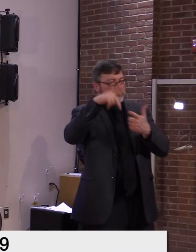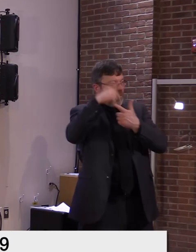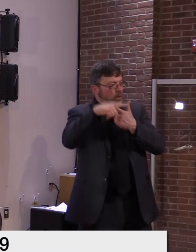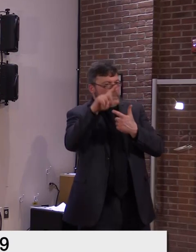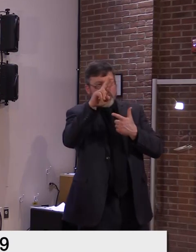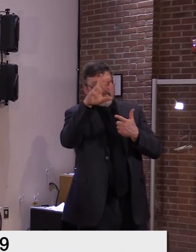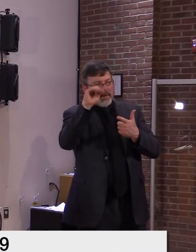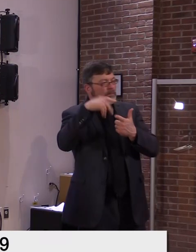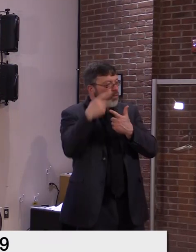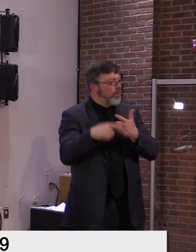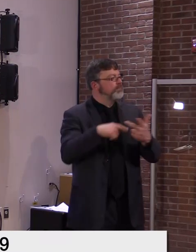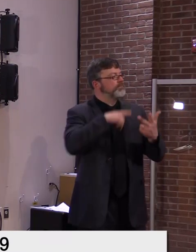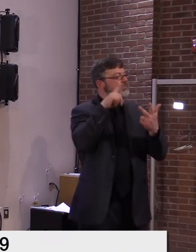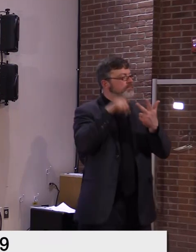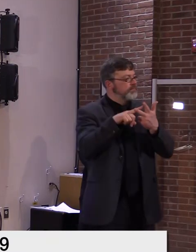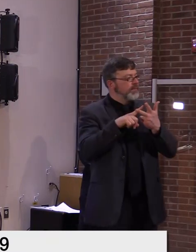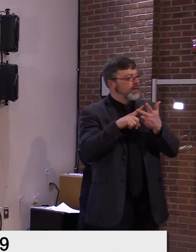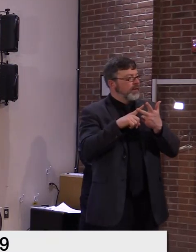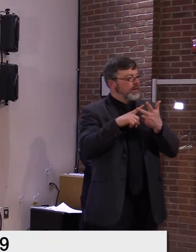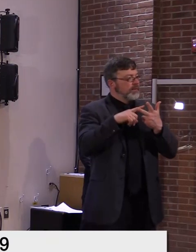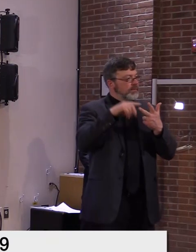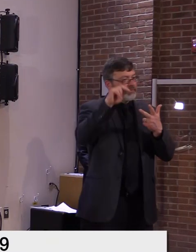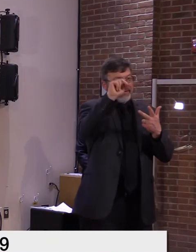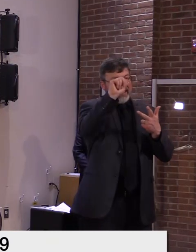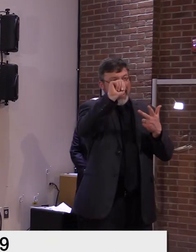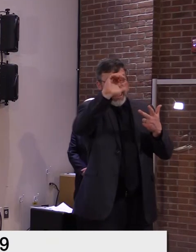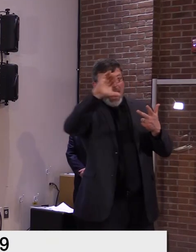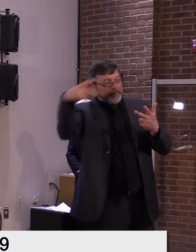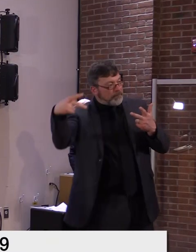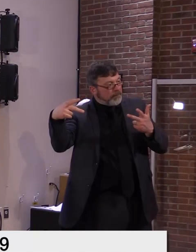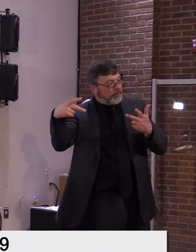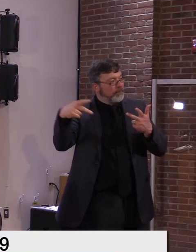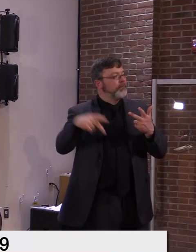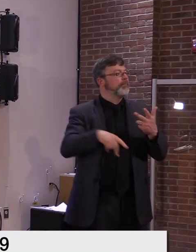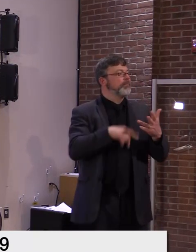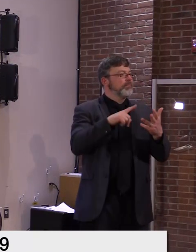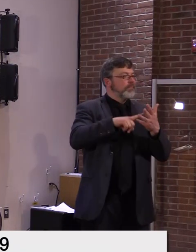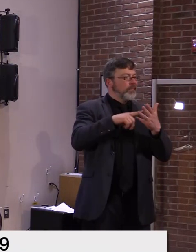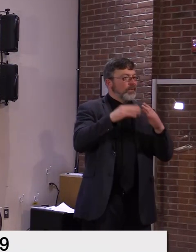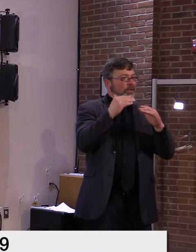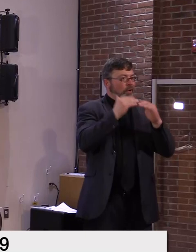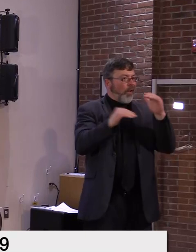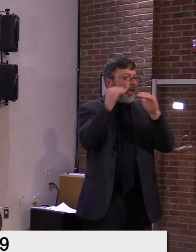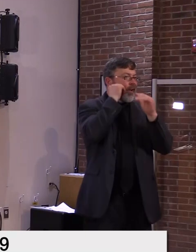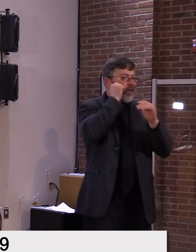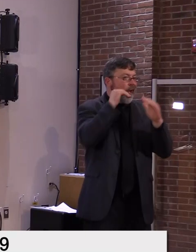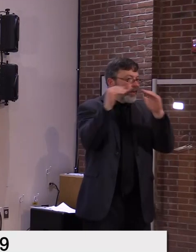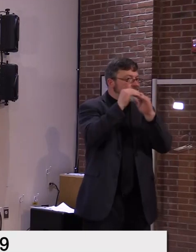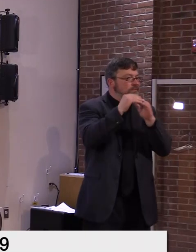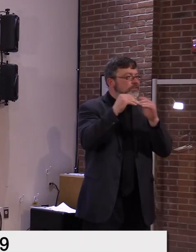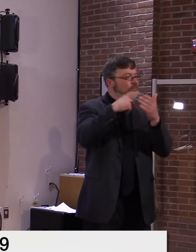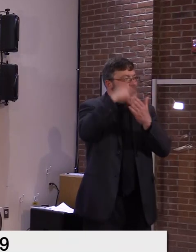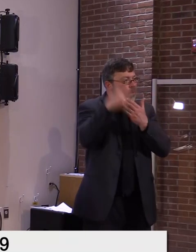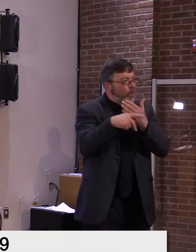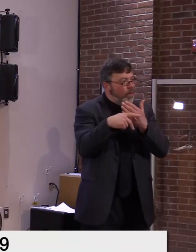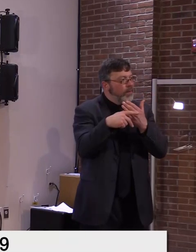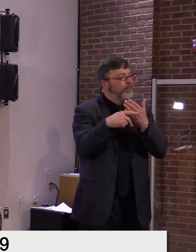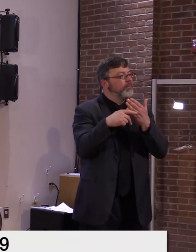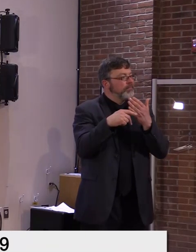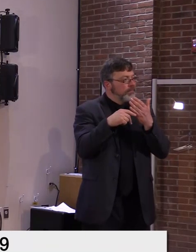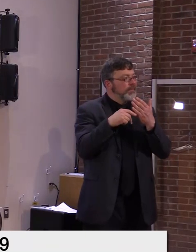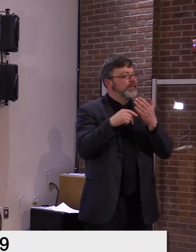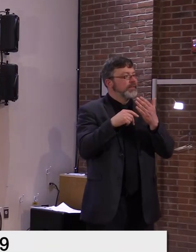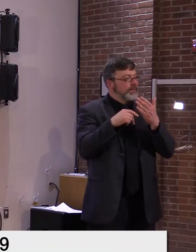Area Chapters, the Racial Justice Alliance, the Vermont Professionals of Color Network, the Black